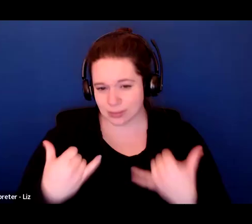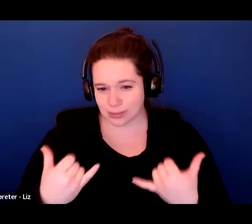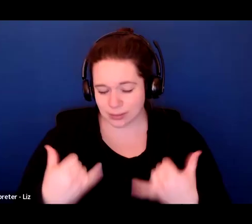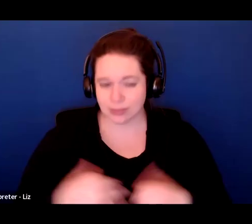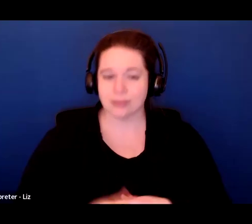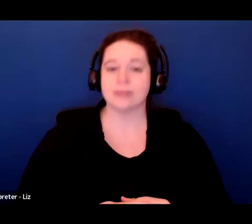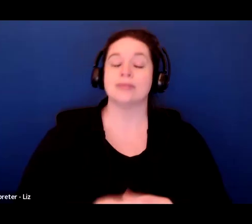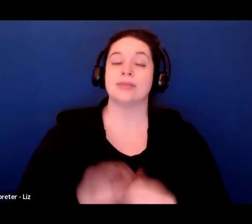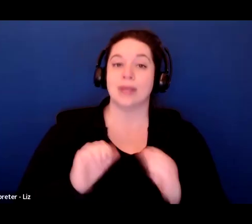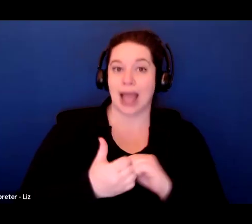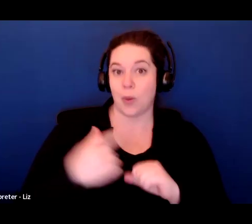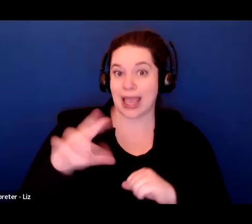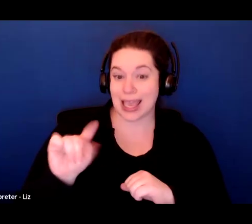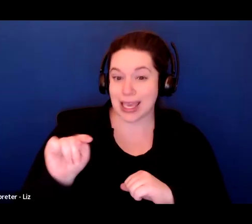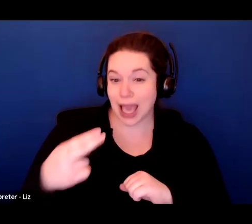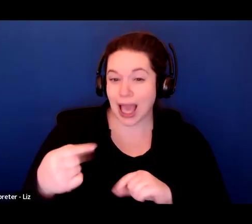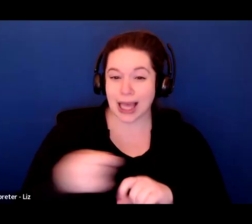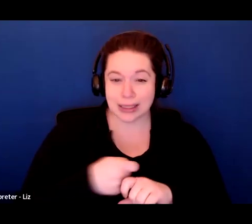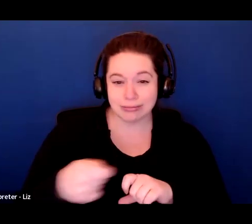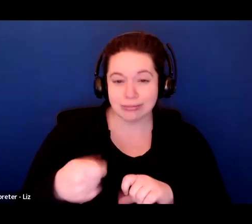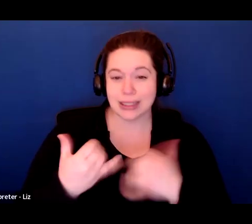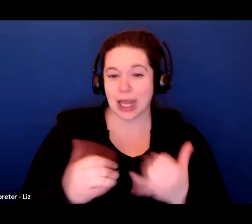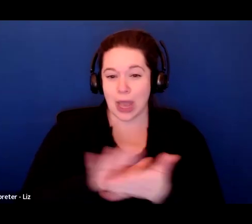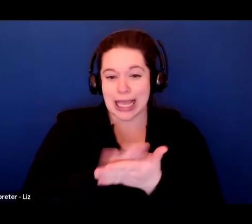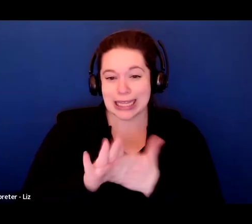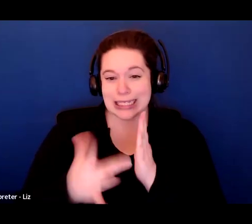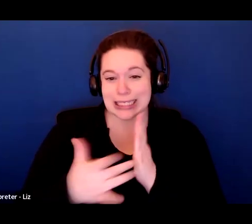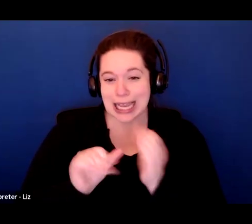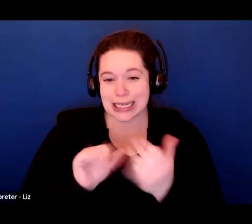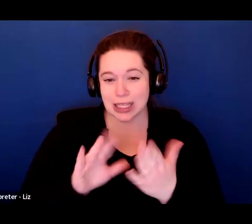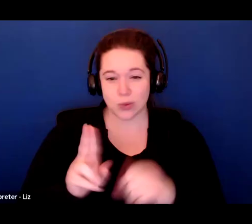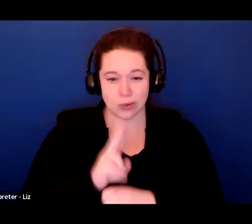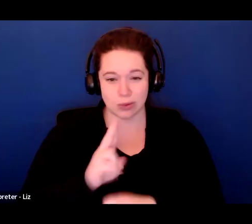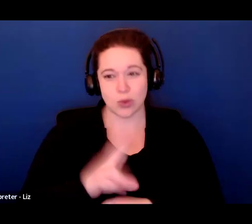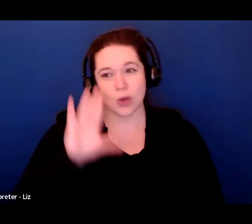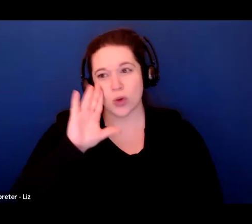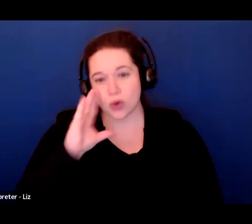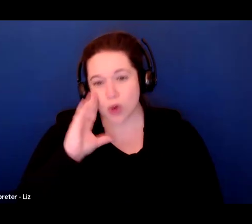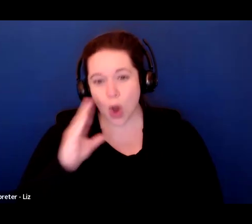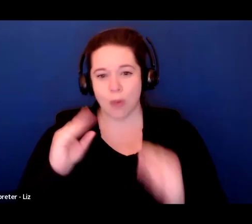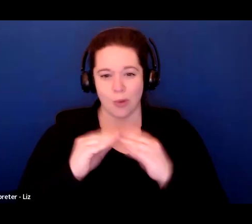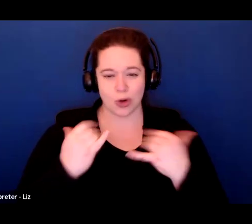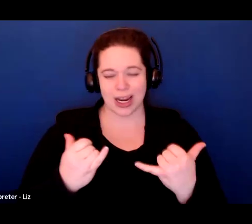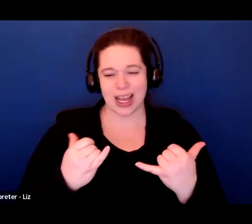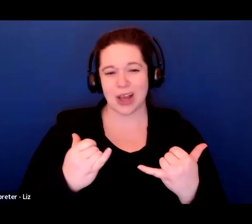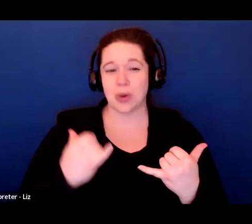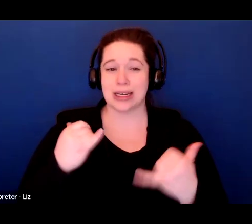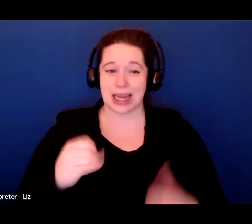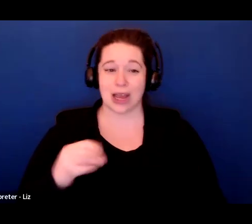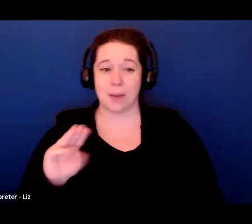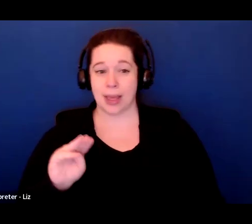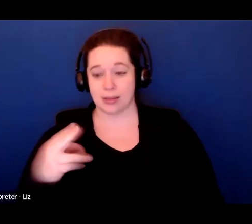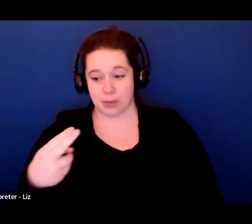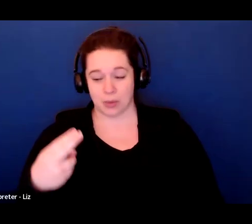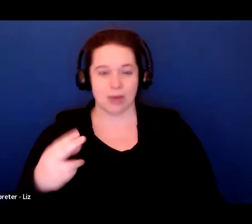way we catheterize now, with clean techniques that we're using. We know so much more, so we don't do that as a routine